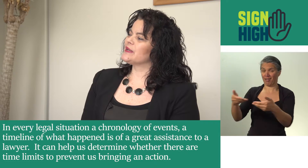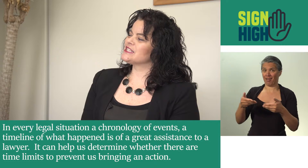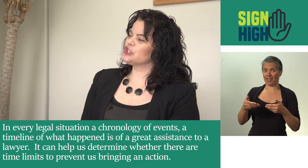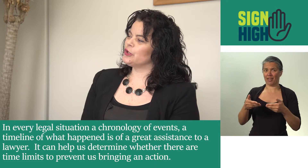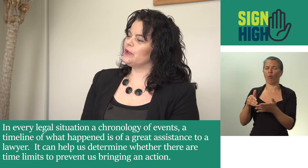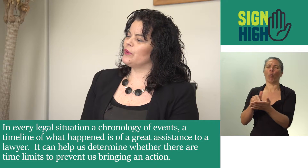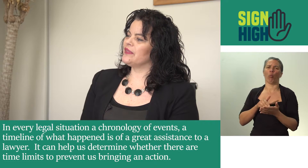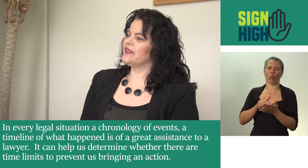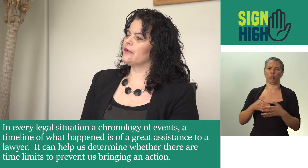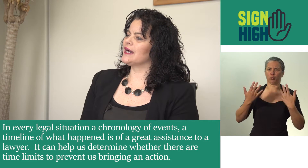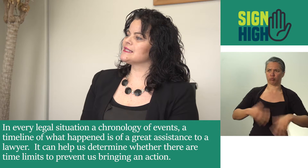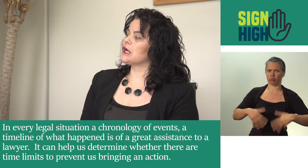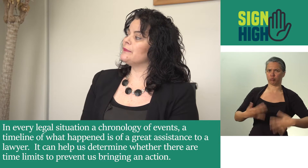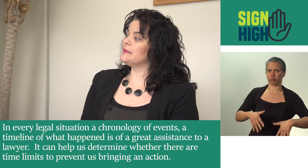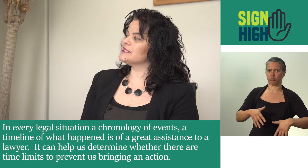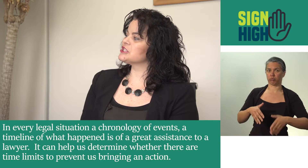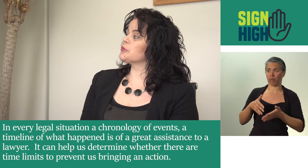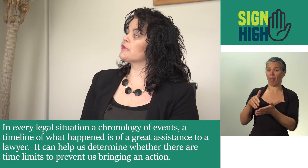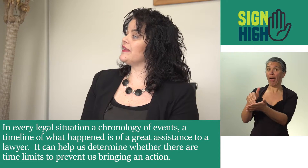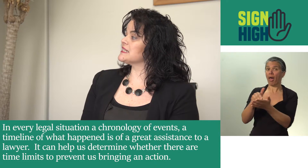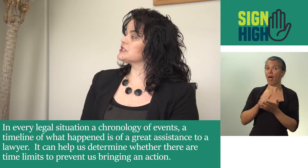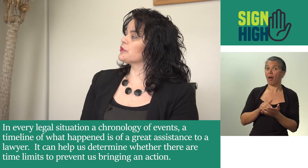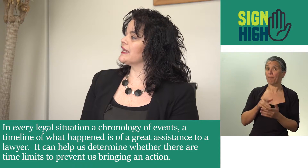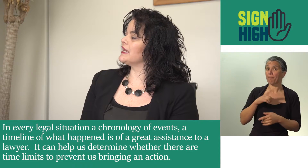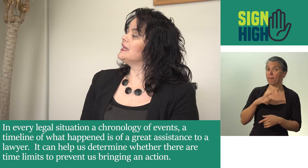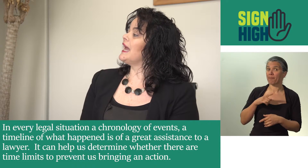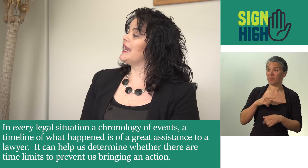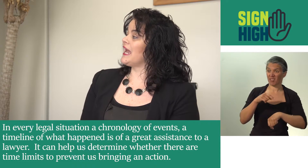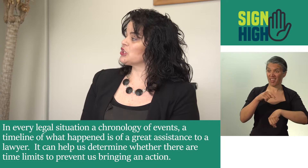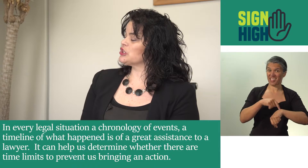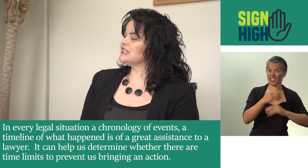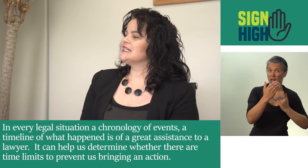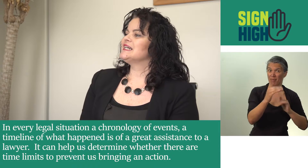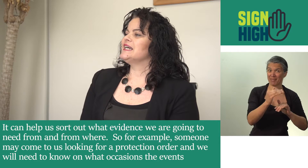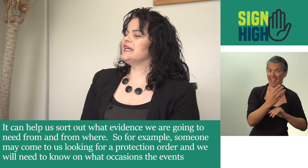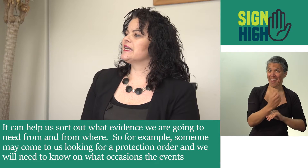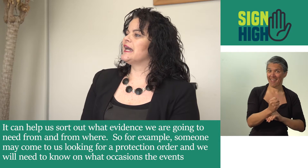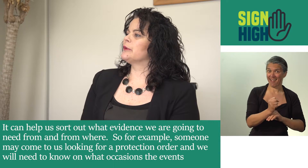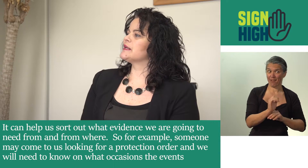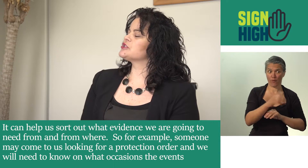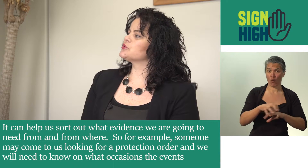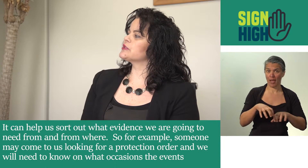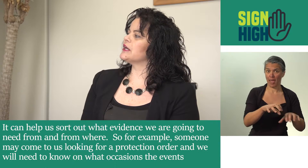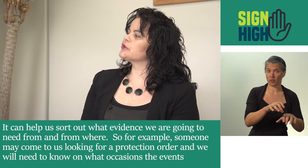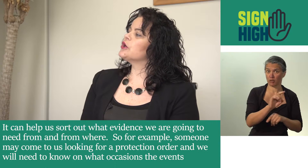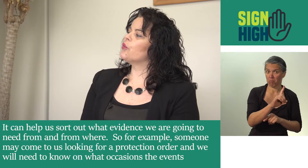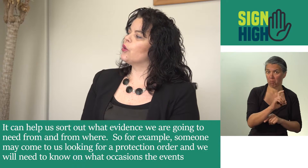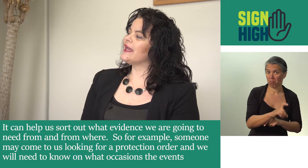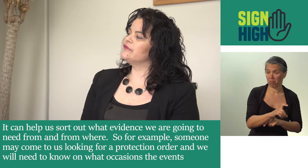us determine whether there are time limits to prevent us bringing an action. It can help us sort out what